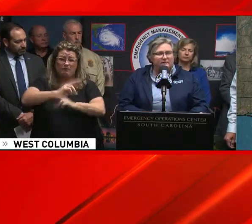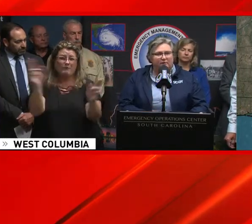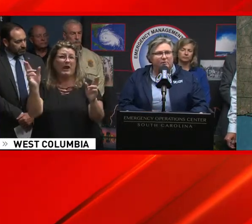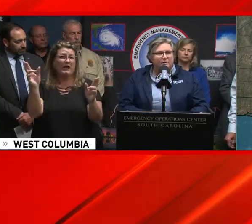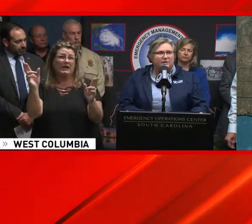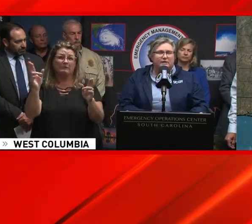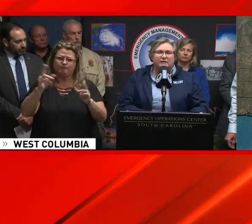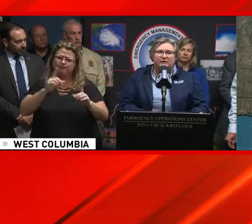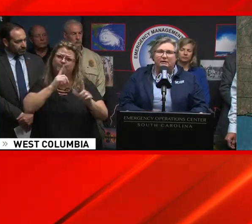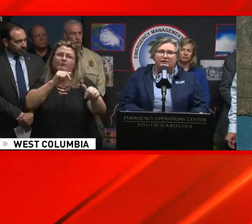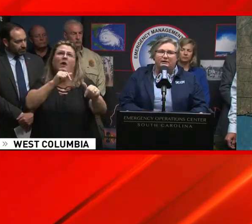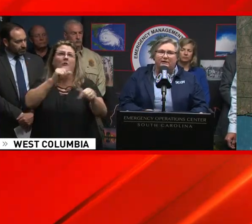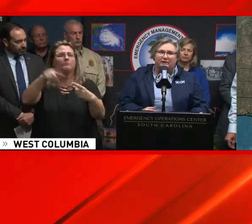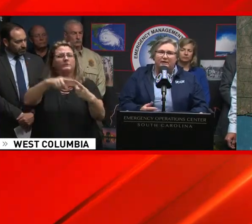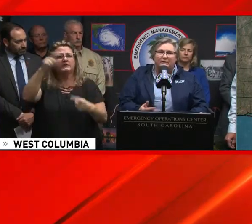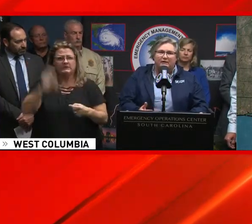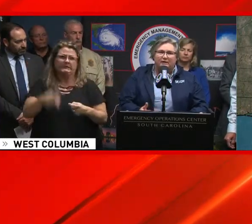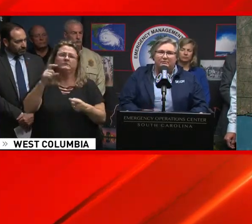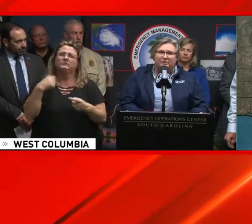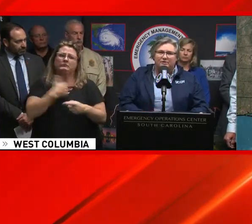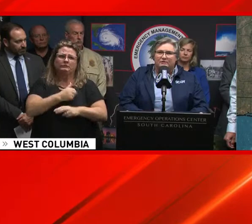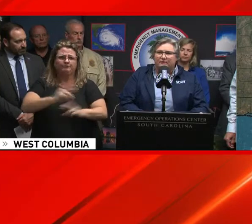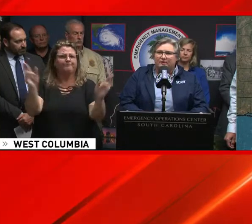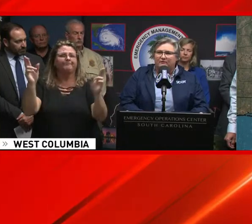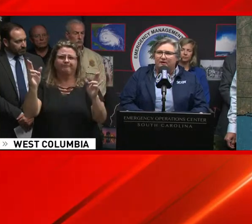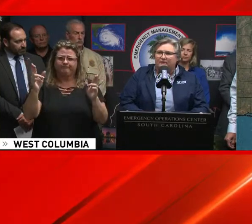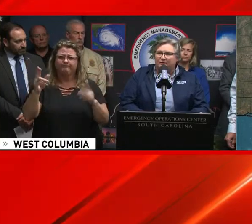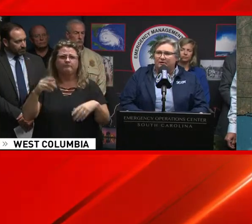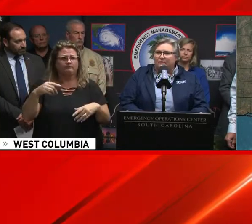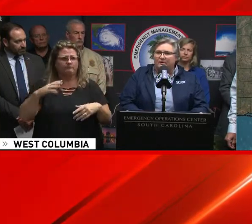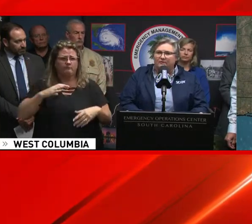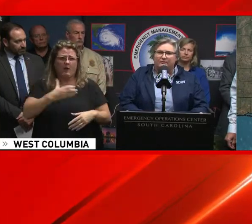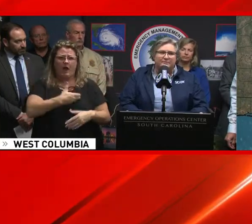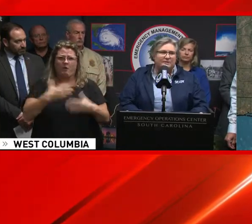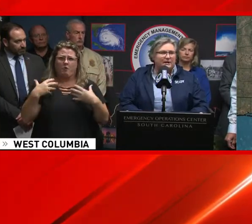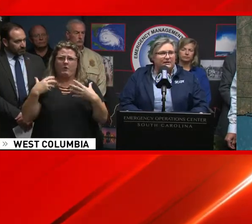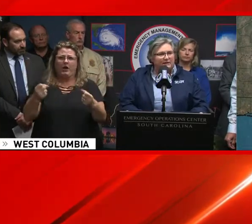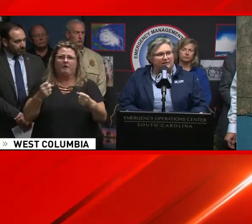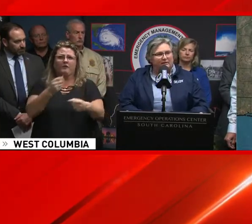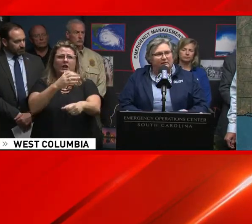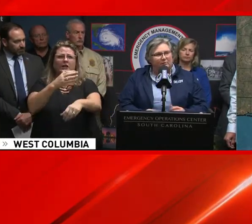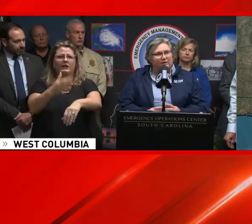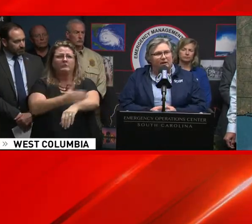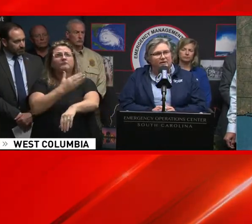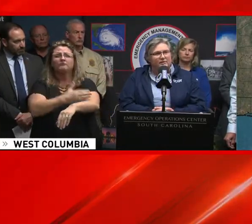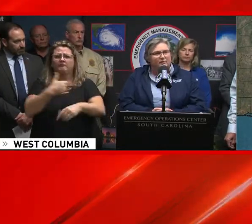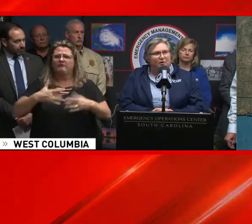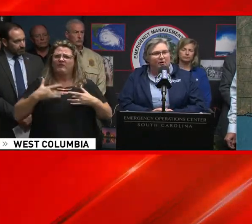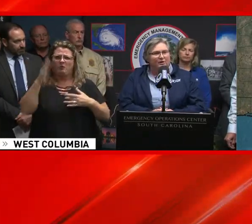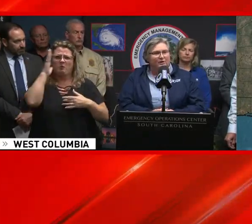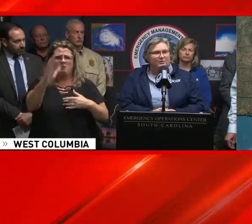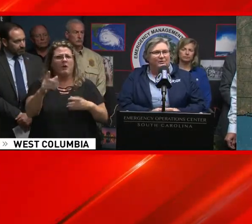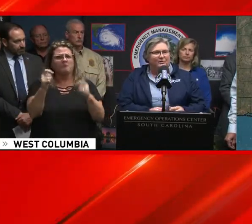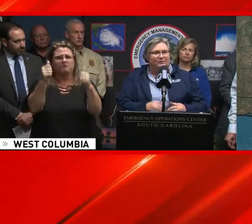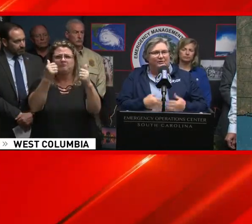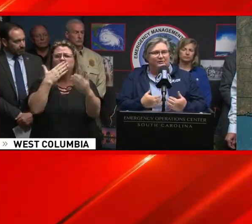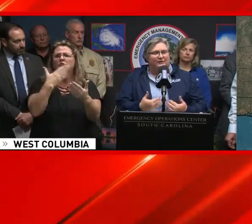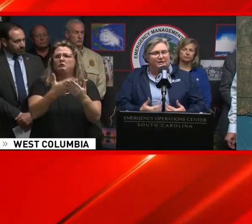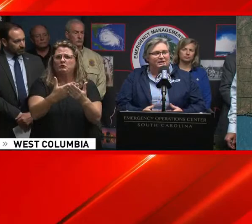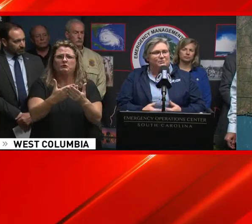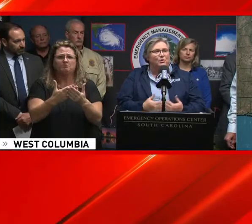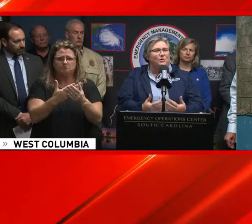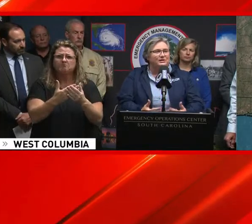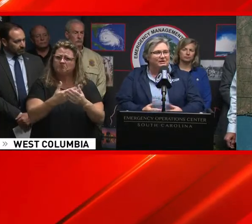respond very quickly and produce a very effective recovery on the flip side. I would like to argue